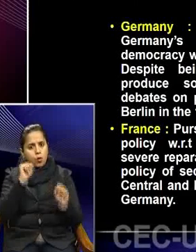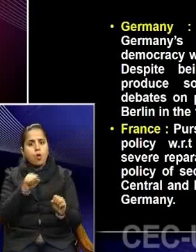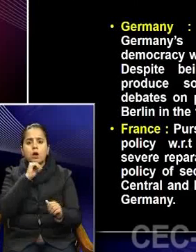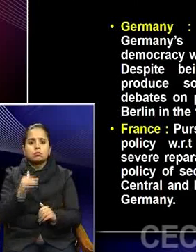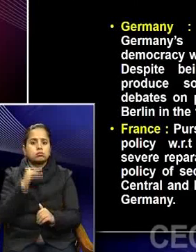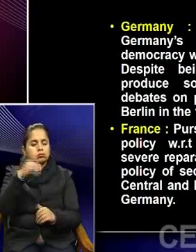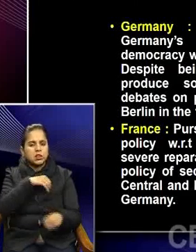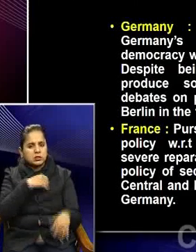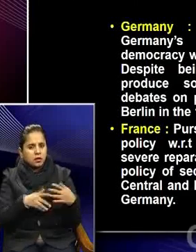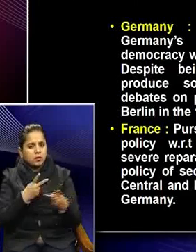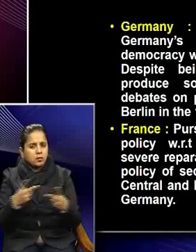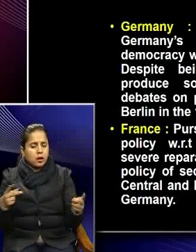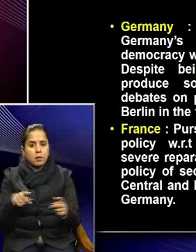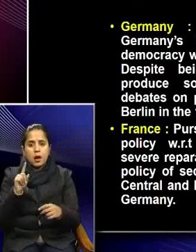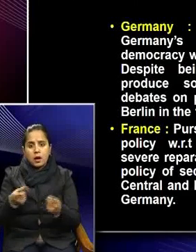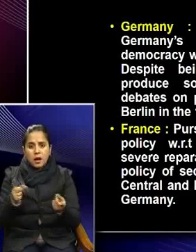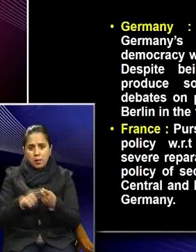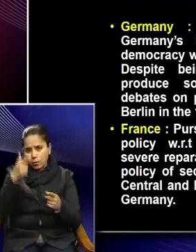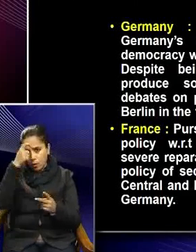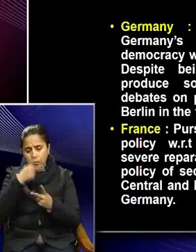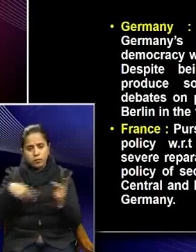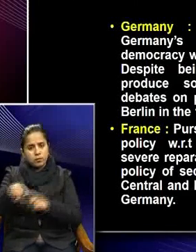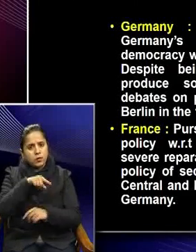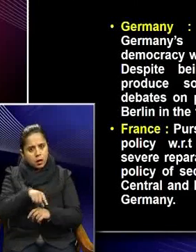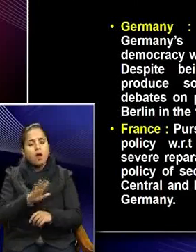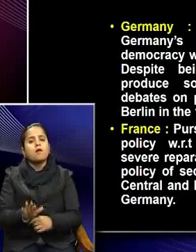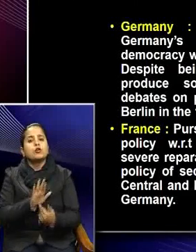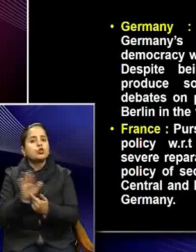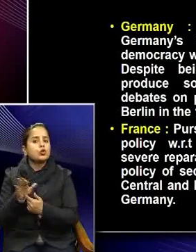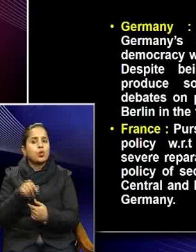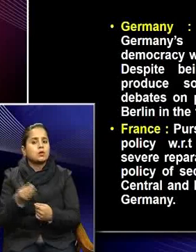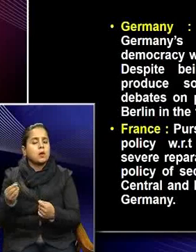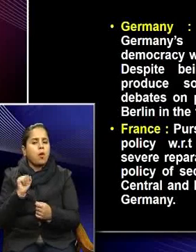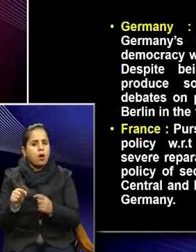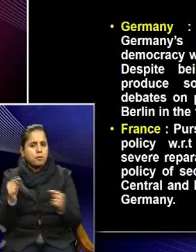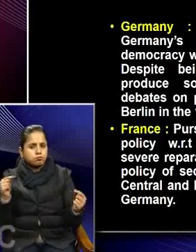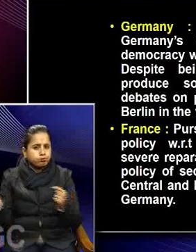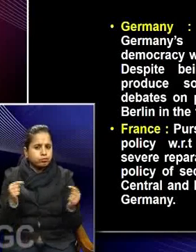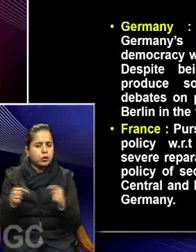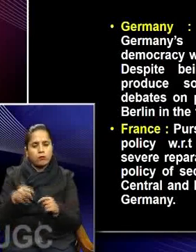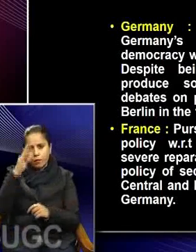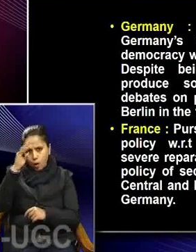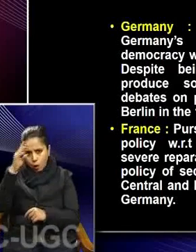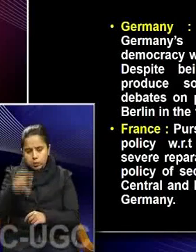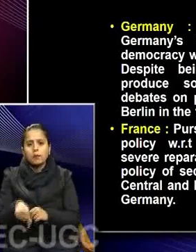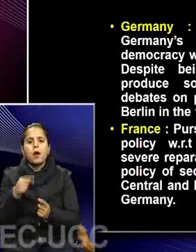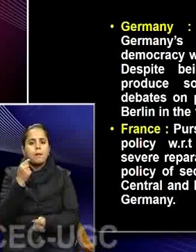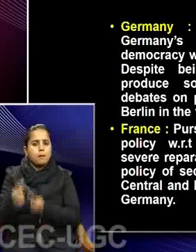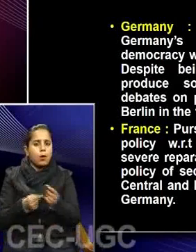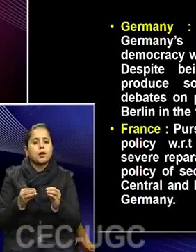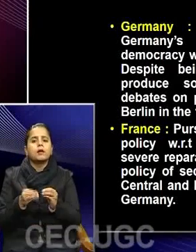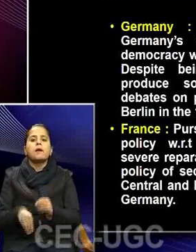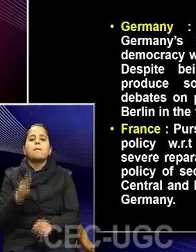suffrage. Despite being crisis-ridden, it did produce some of the pioneering debates in philosophy and politics at